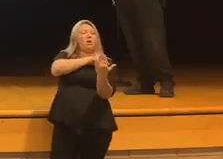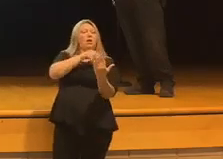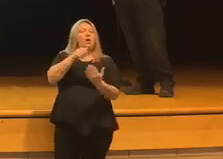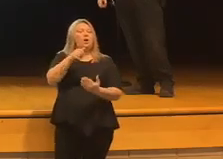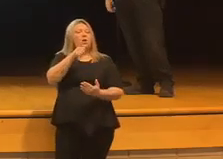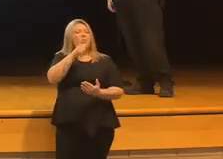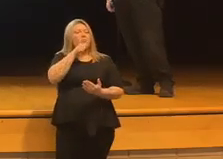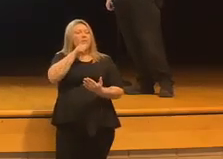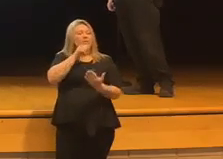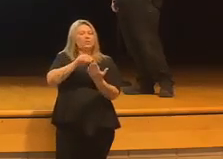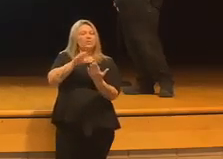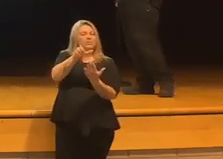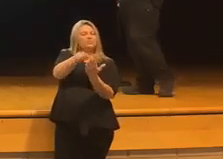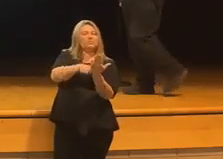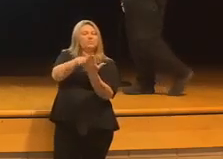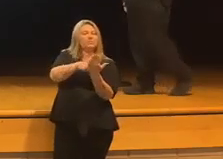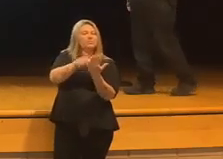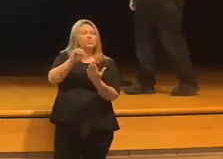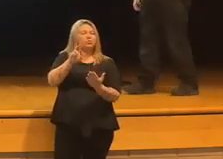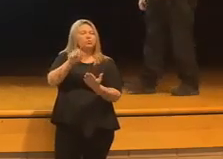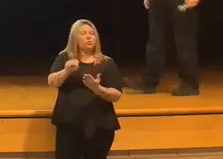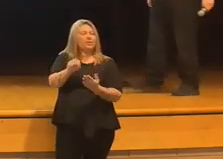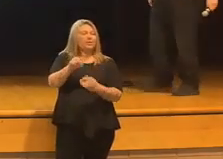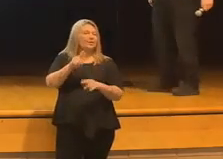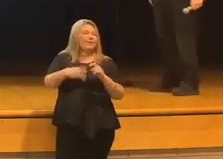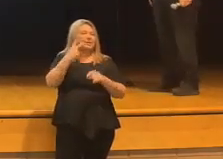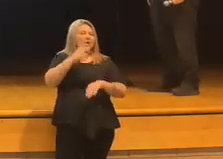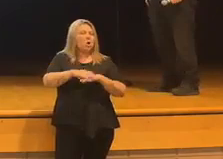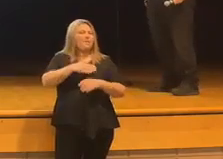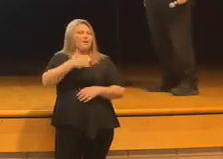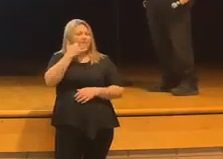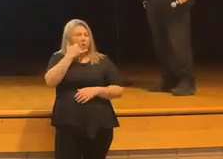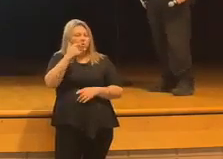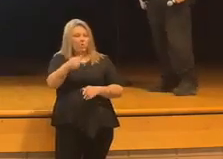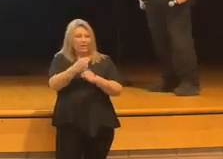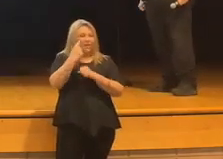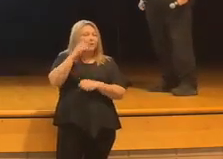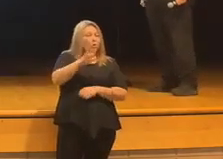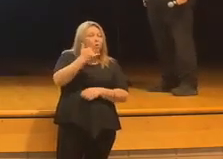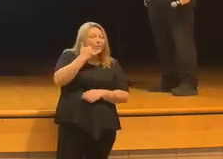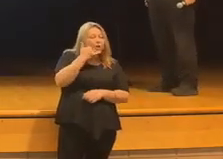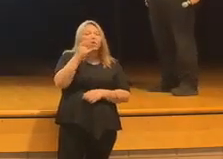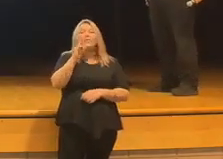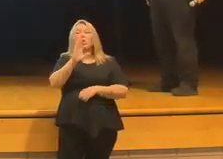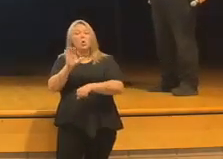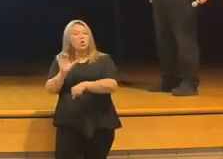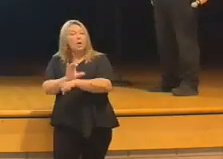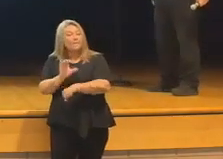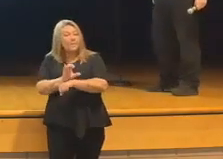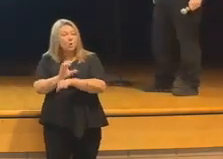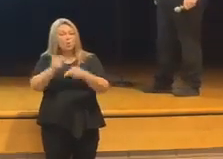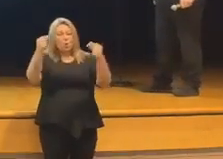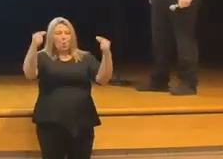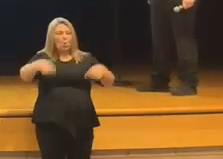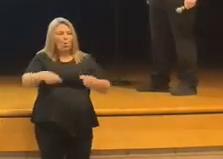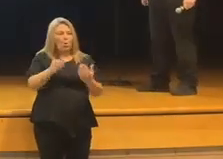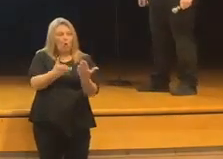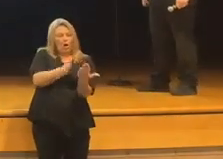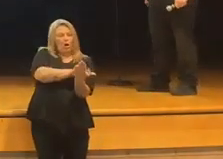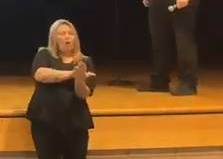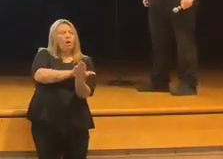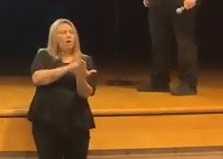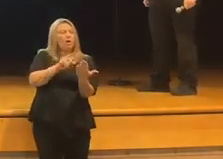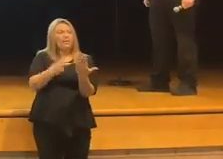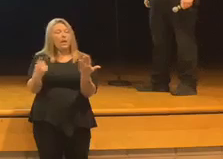anything. It's a privacy screen. You can get those for your phone, you can get them for your computers, and you can get them for your tablets. And